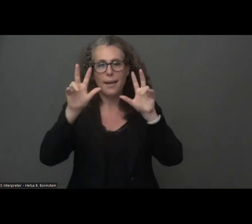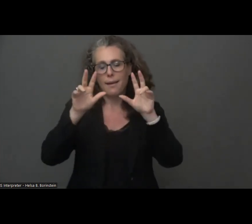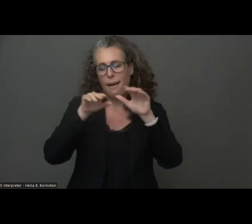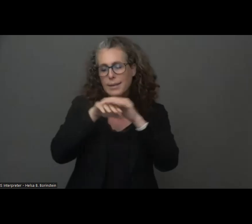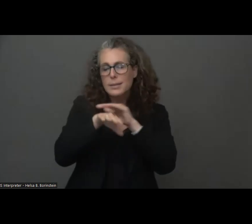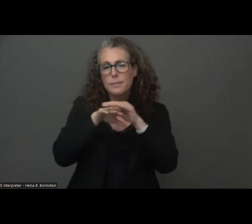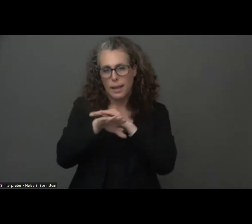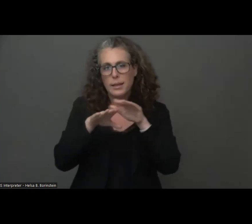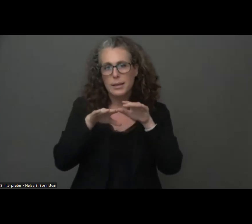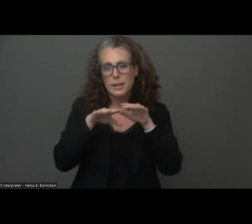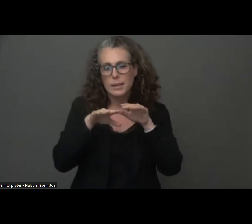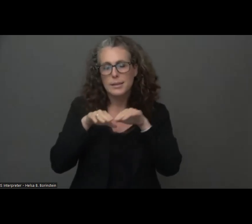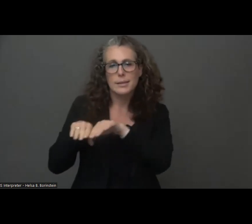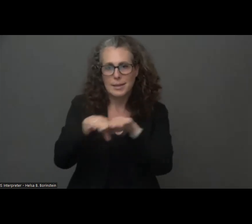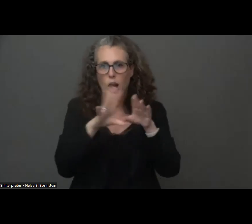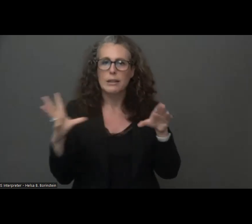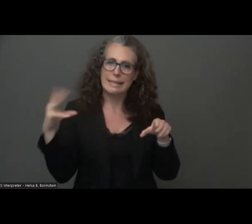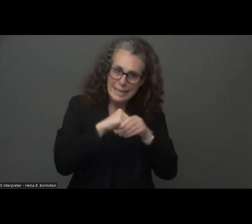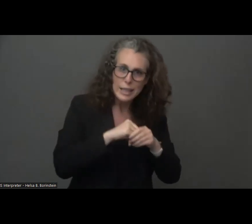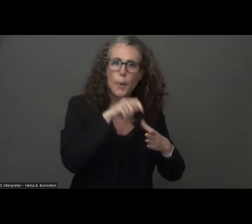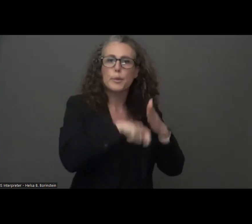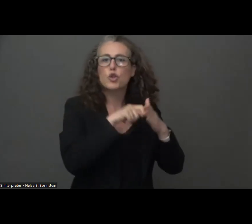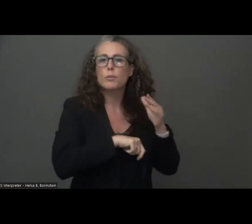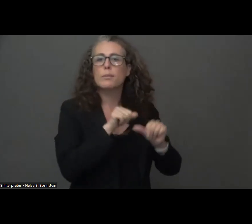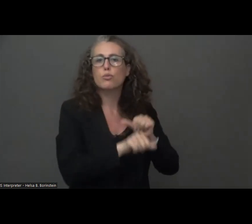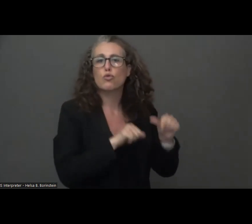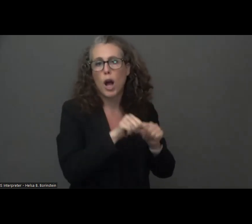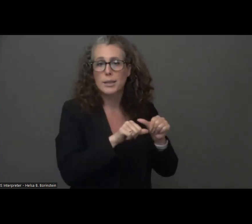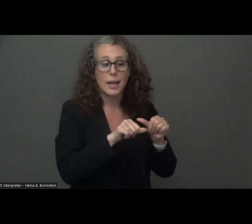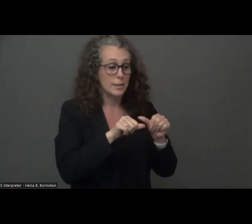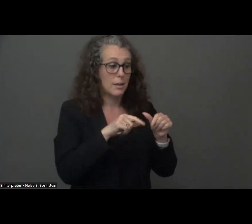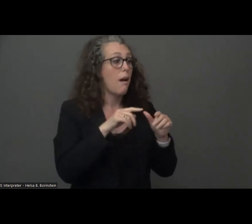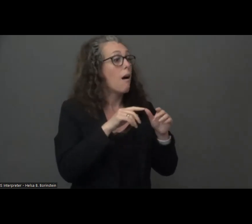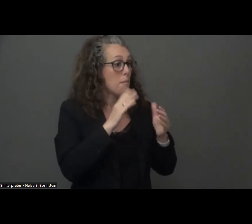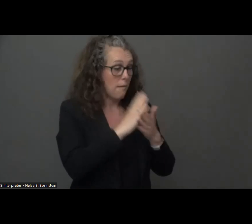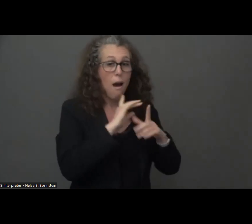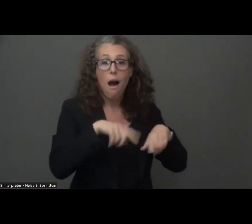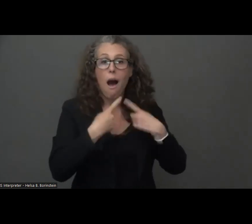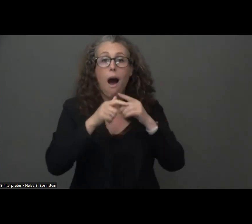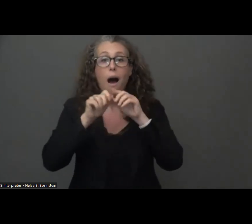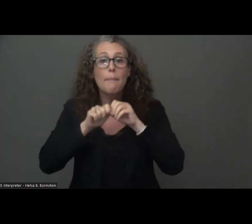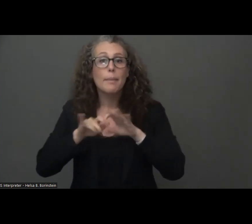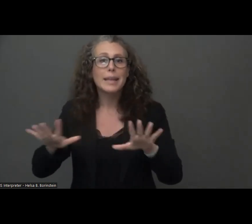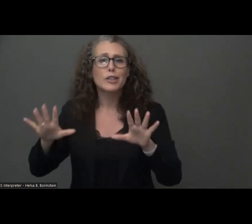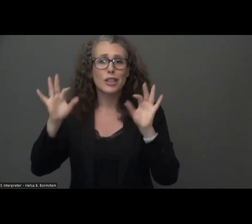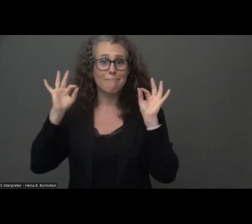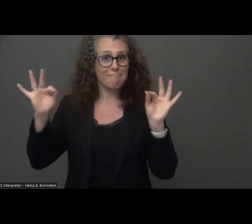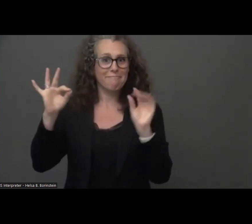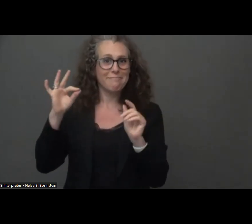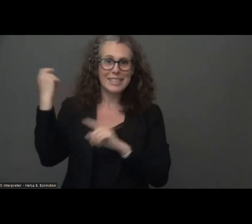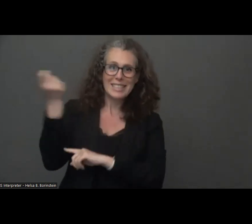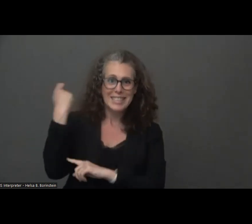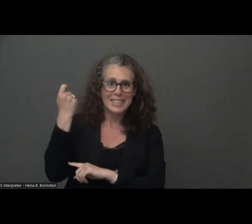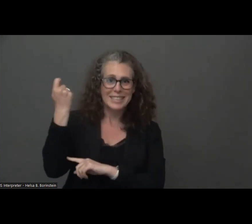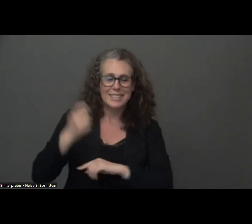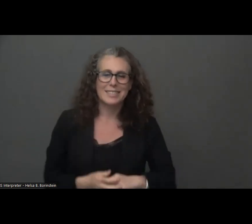a tender procurement process and ultimately lead to successful implementation. Well, this brings me to my